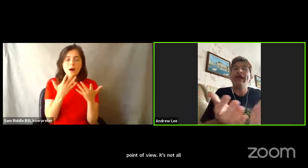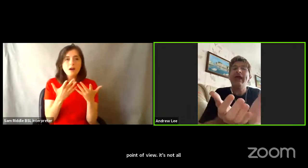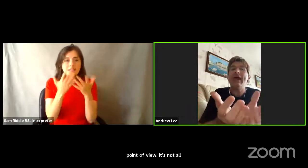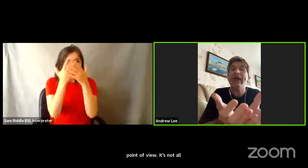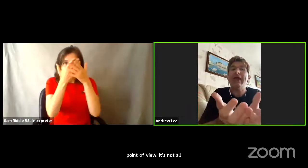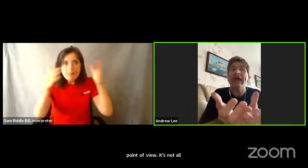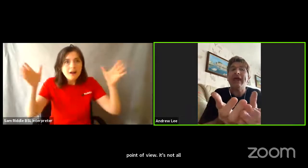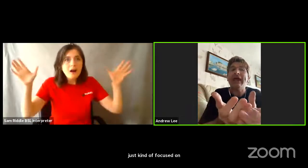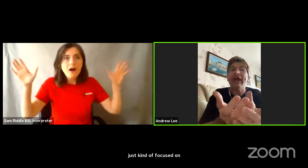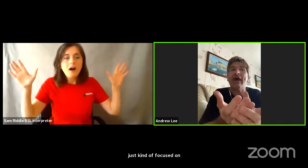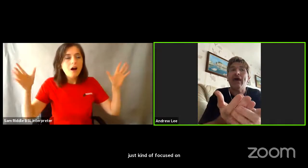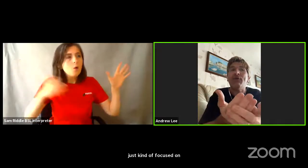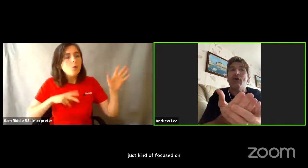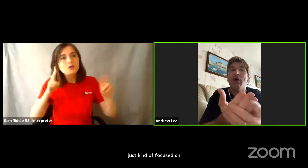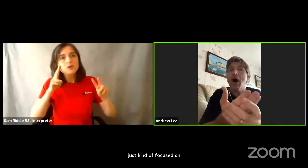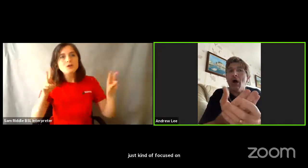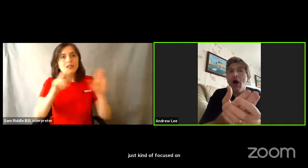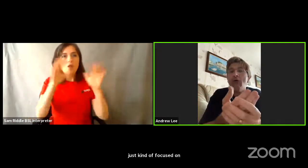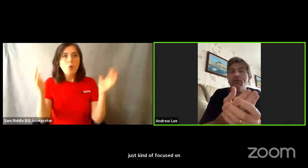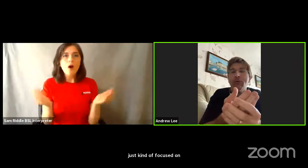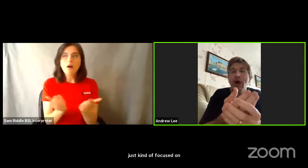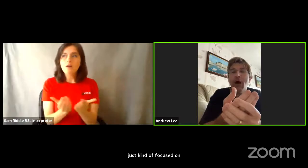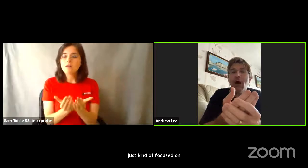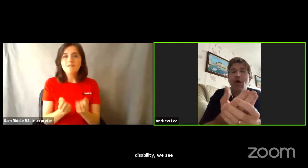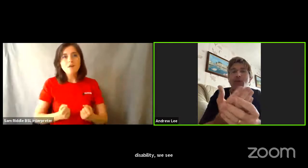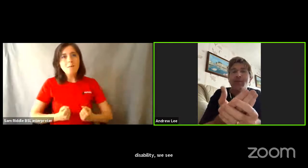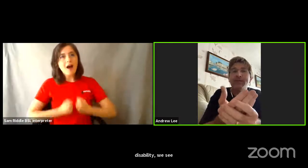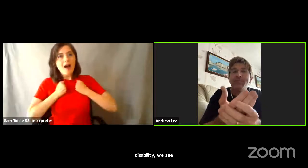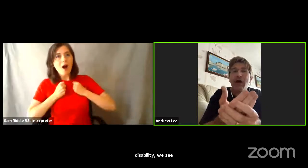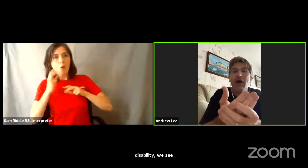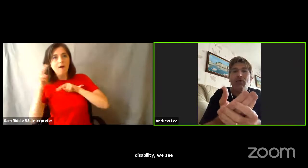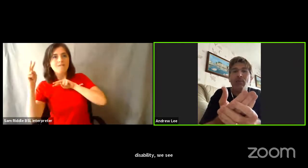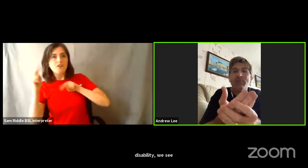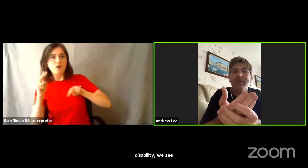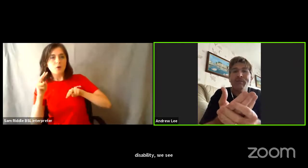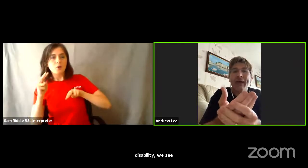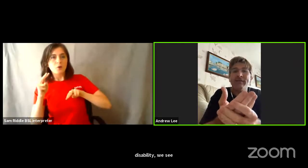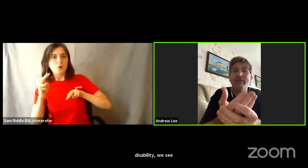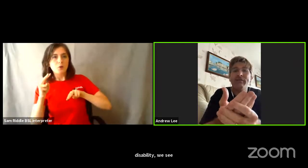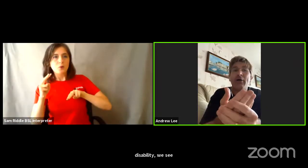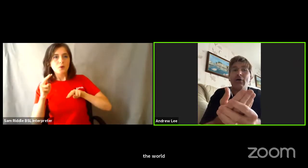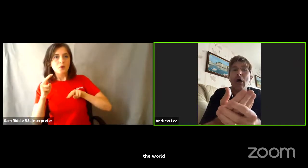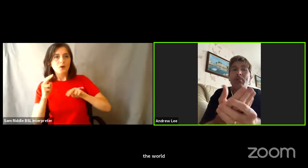world from our own